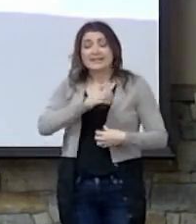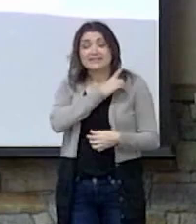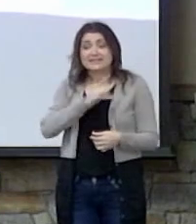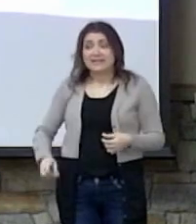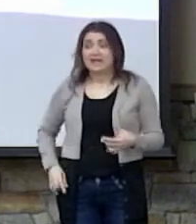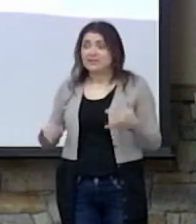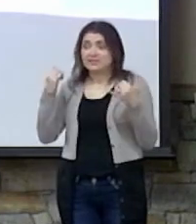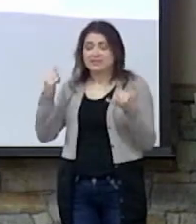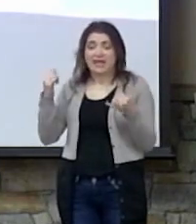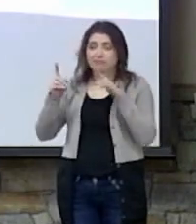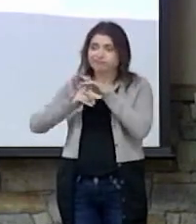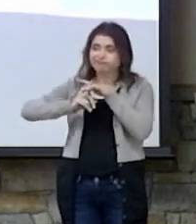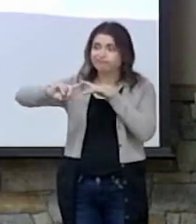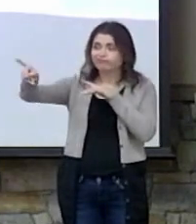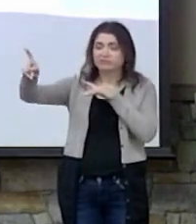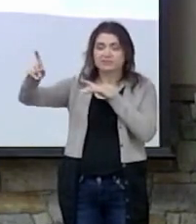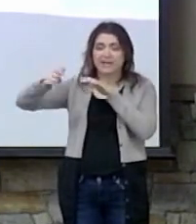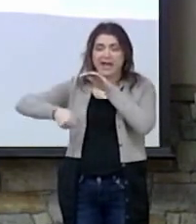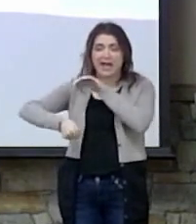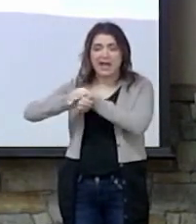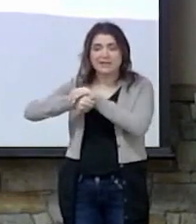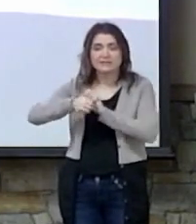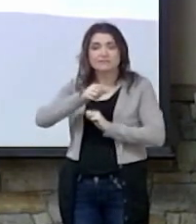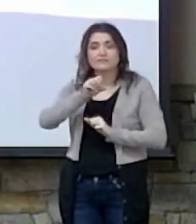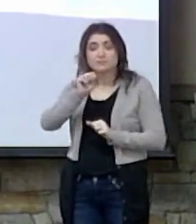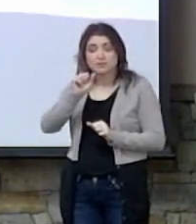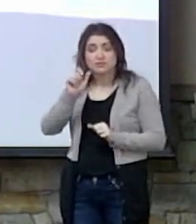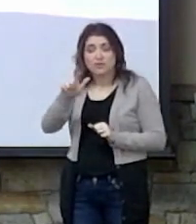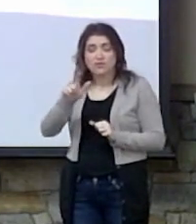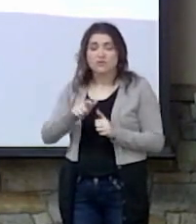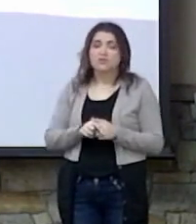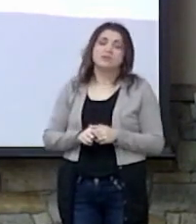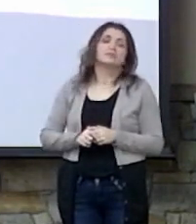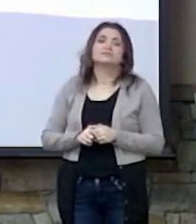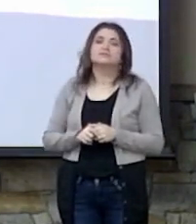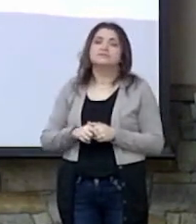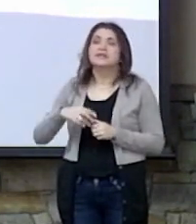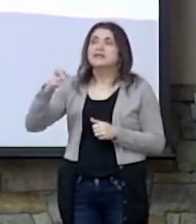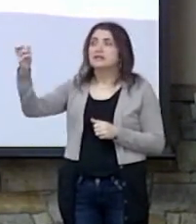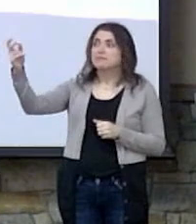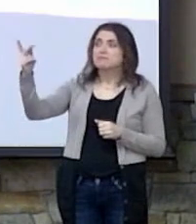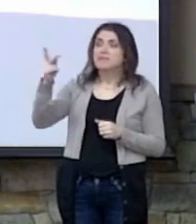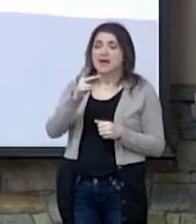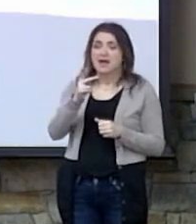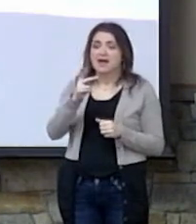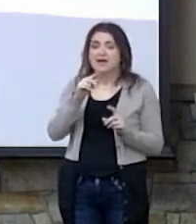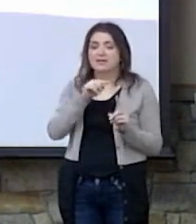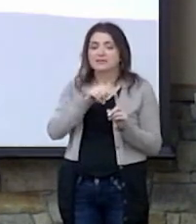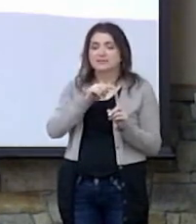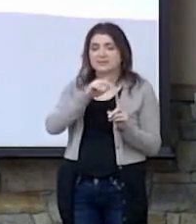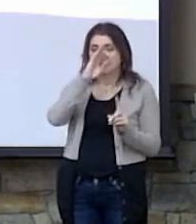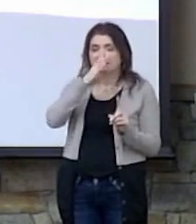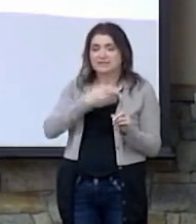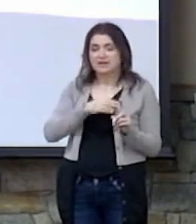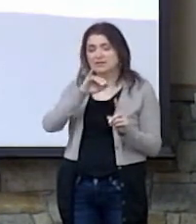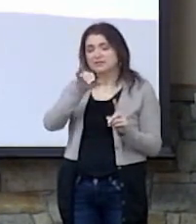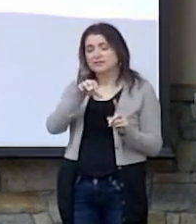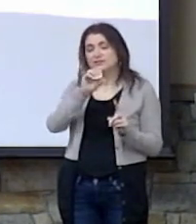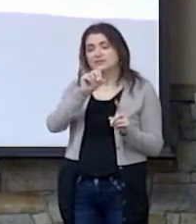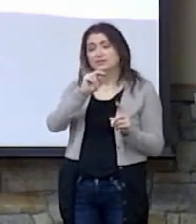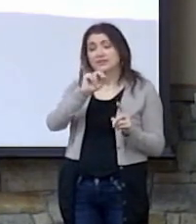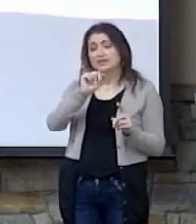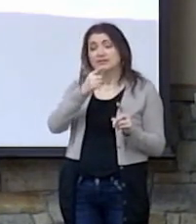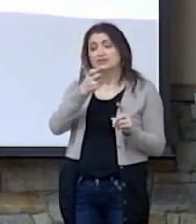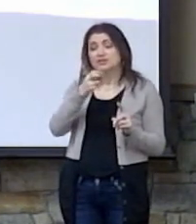run, hiding from Saul. He comes back to Jonathan to talk with Jonathan,